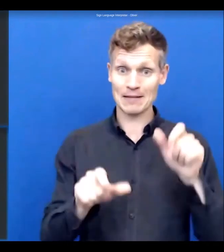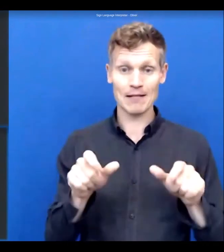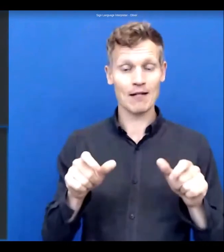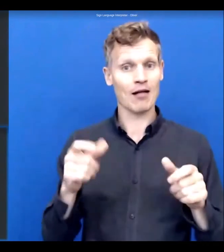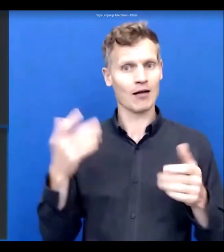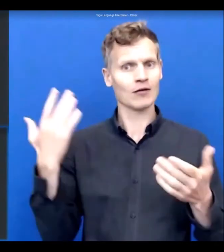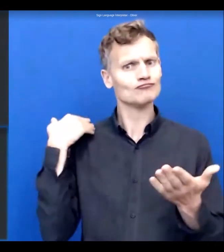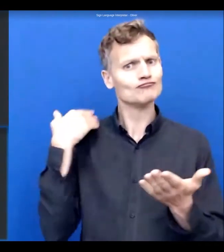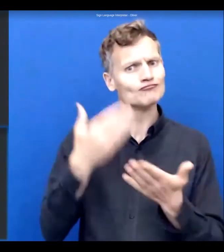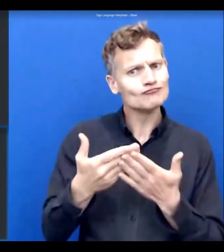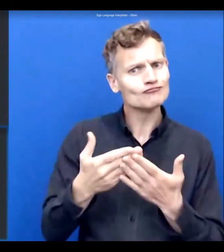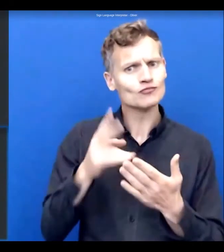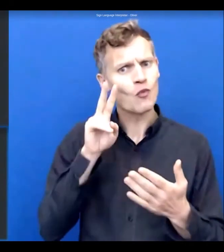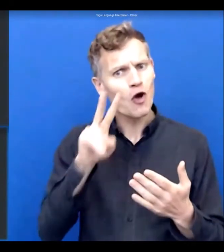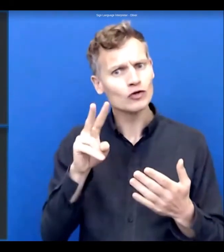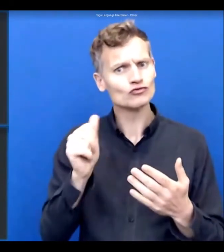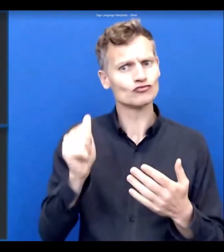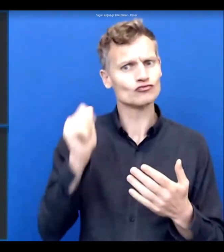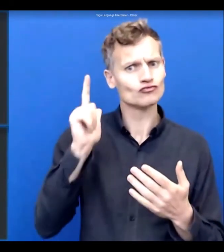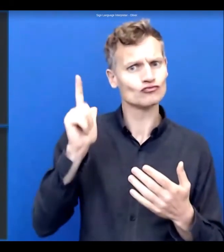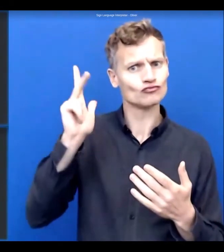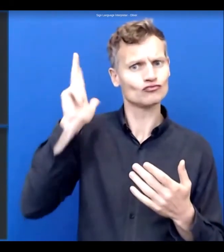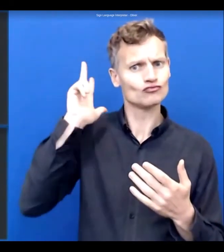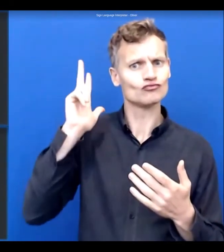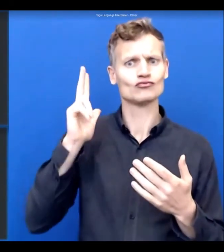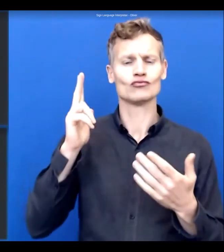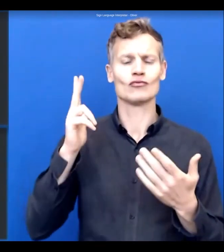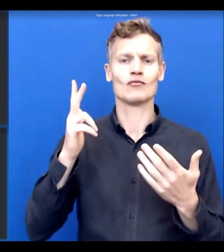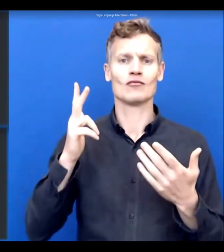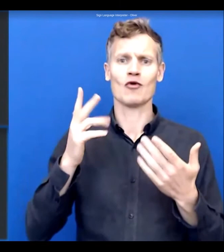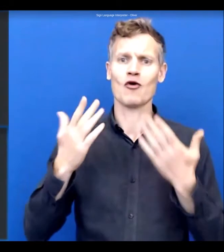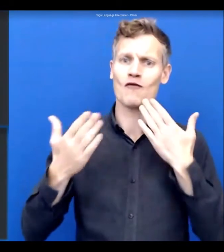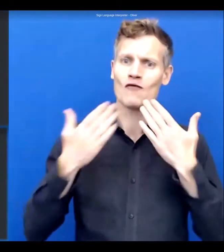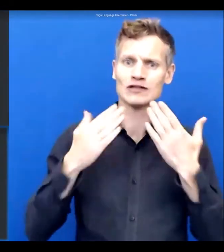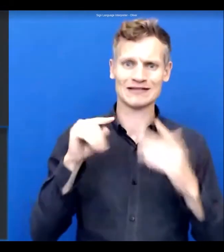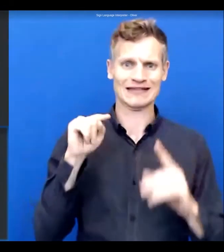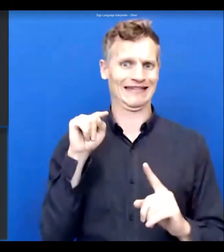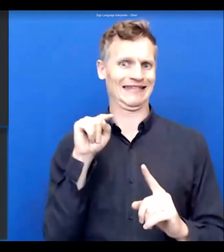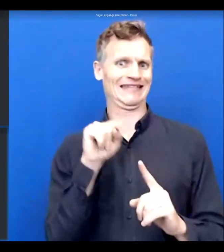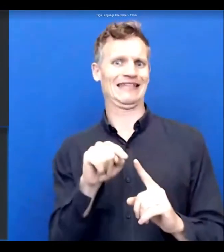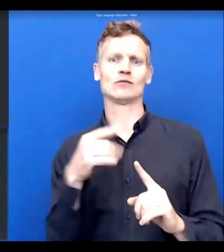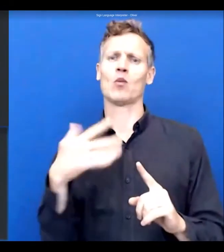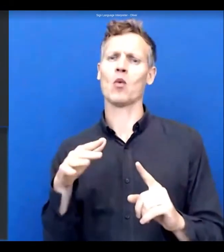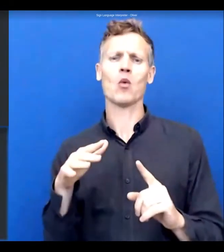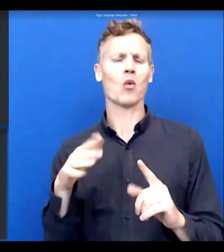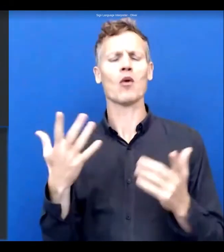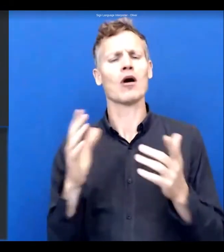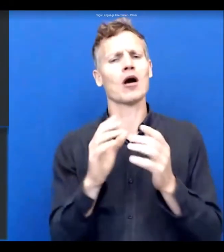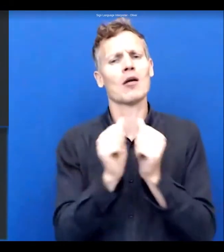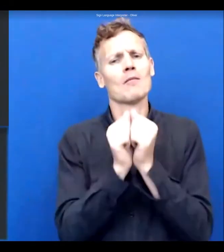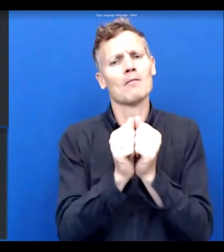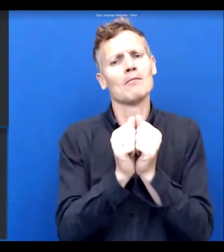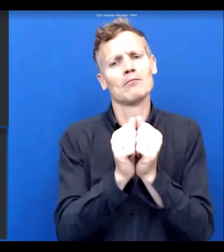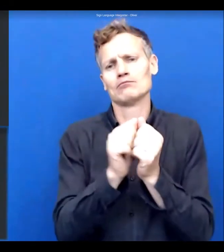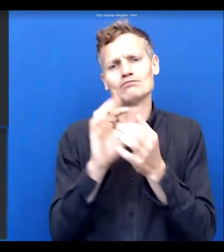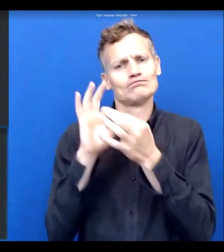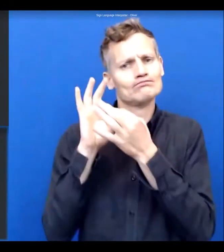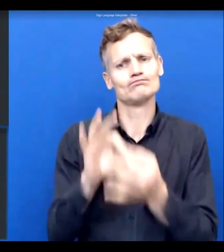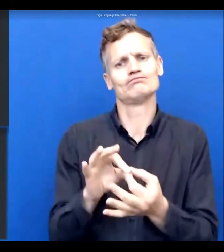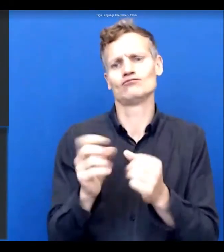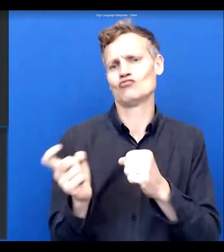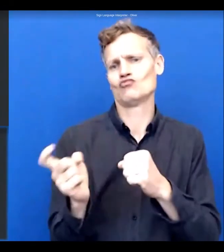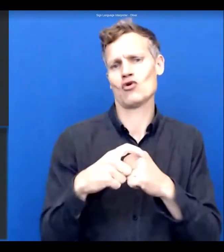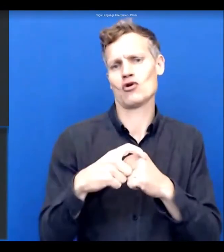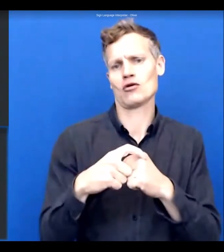conference, this dimension is particularly relevant in the ROC methodology. For those of you that